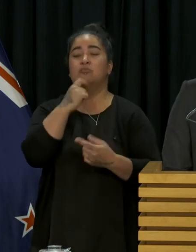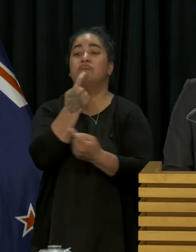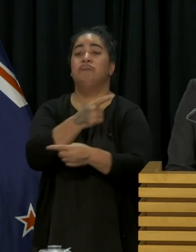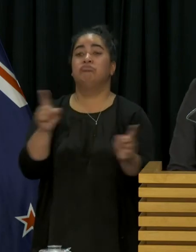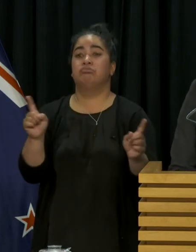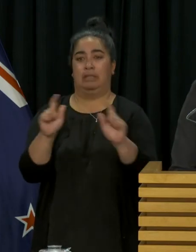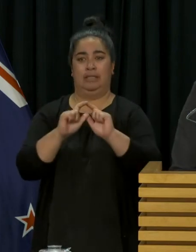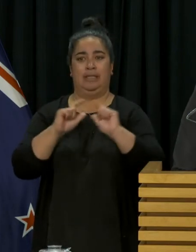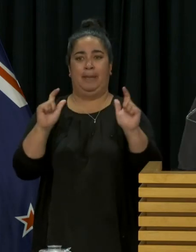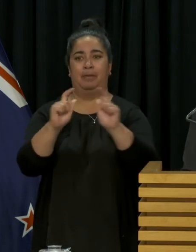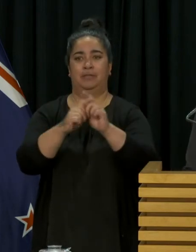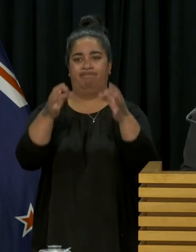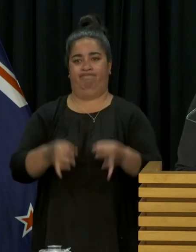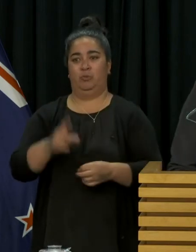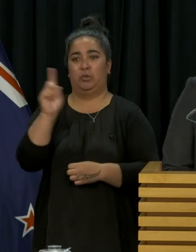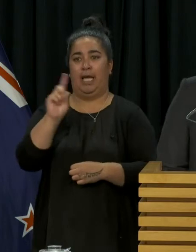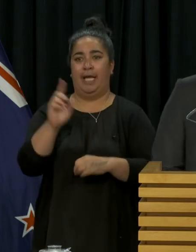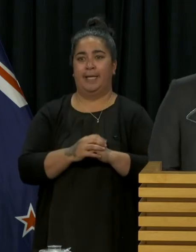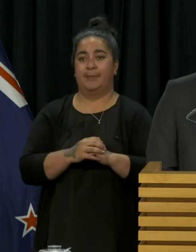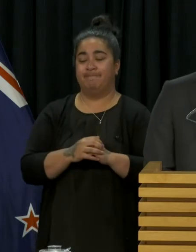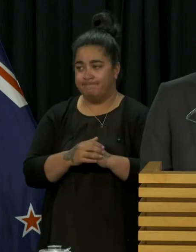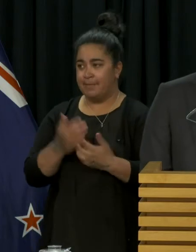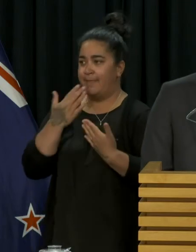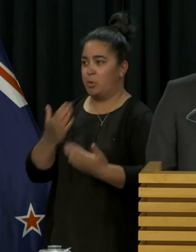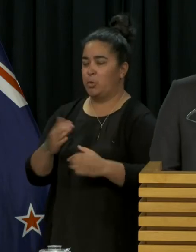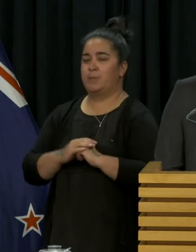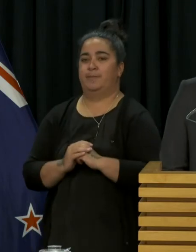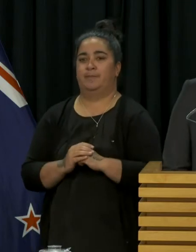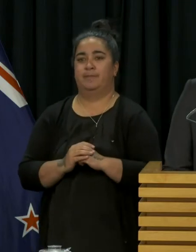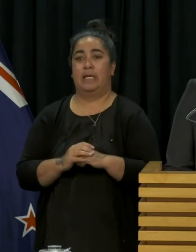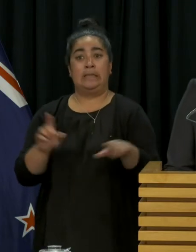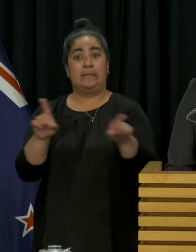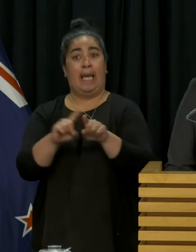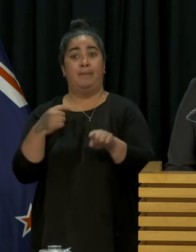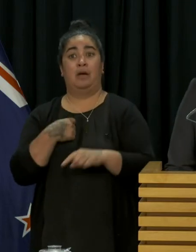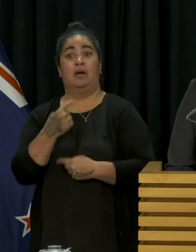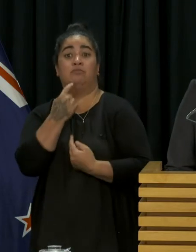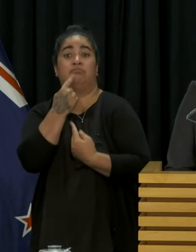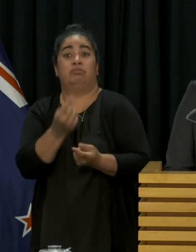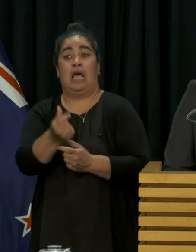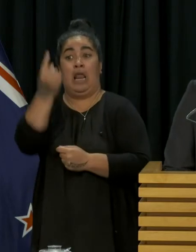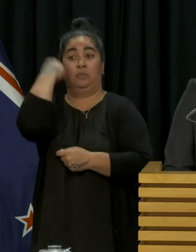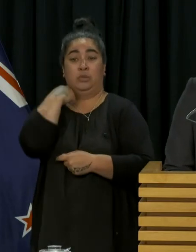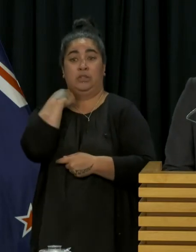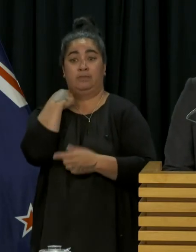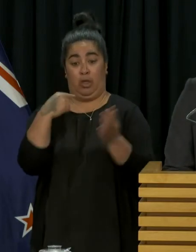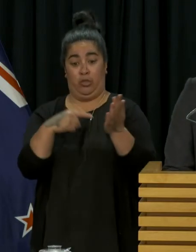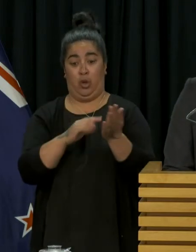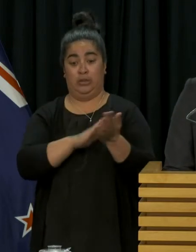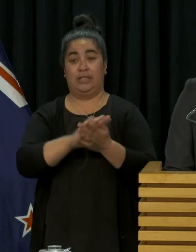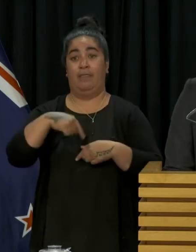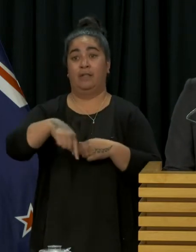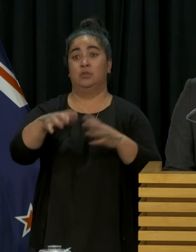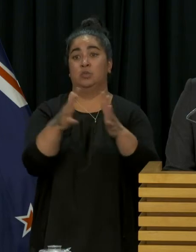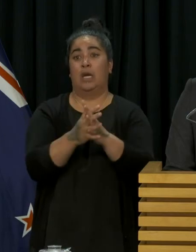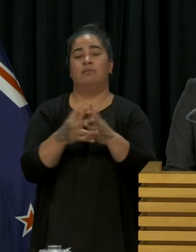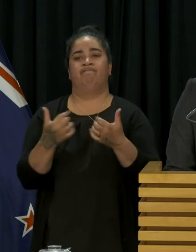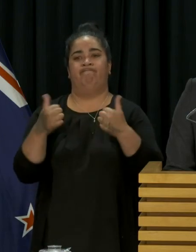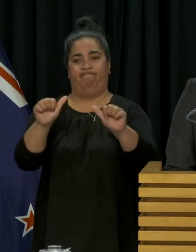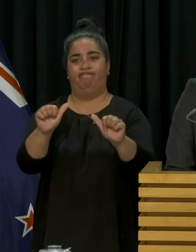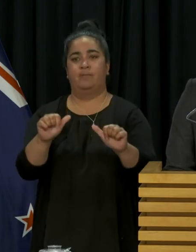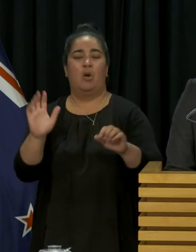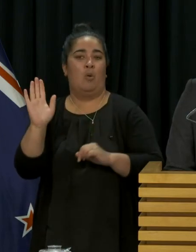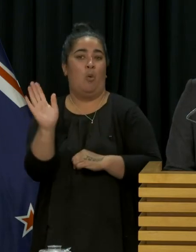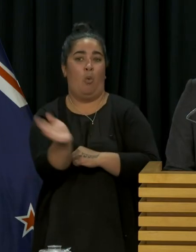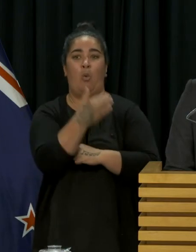today. Thank you, Prime Minister. As I foreshadowed last week, from Thursday morning of this week, masks will now need to be worn on